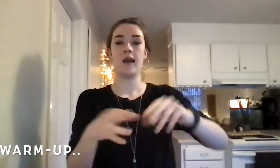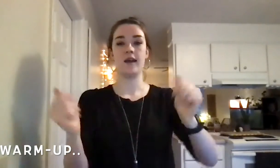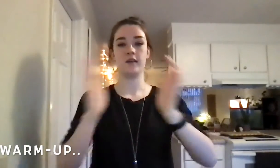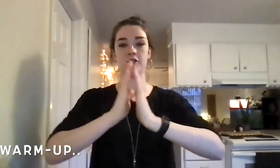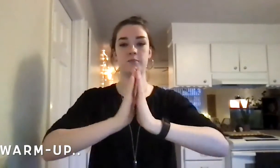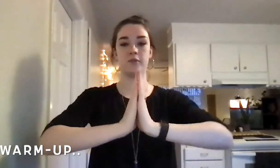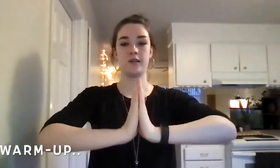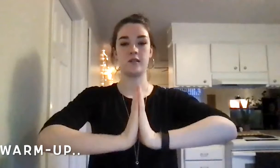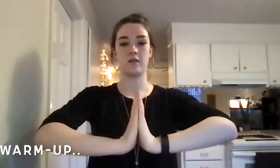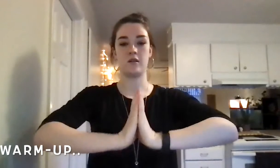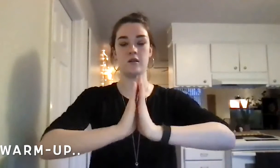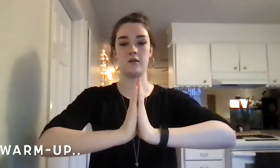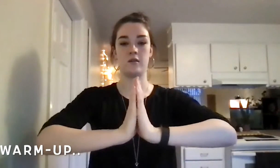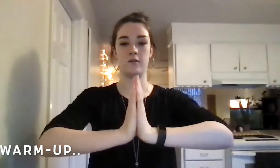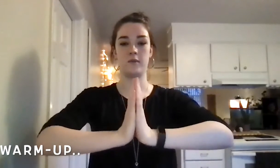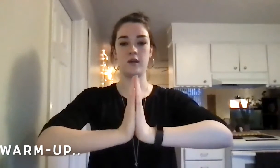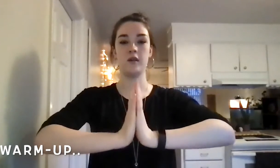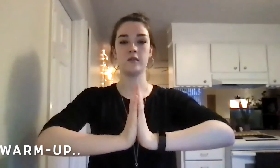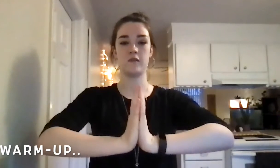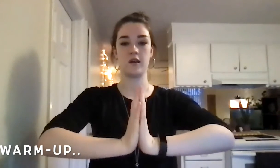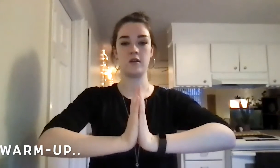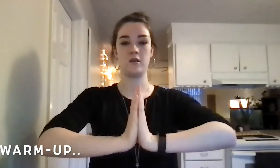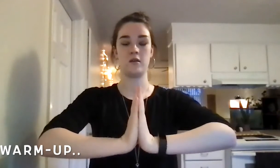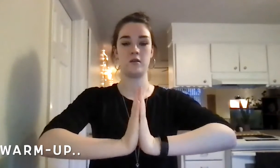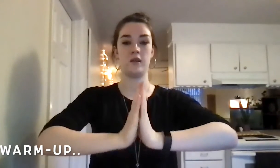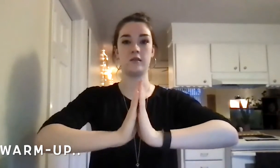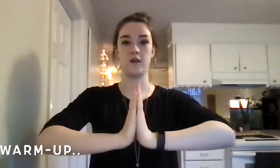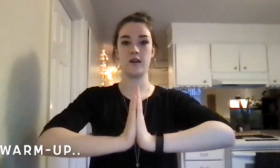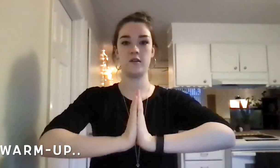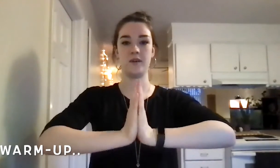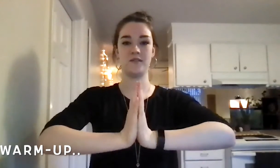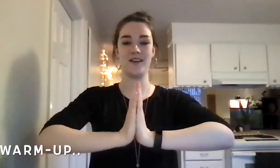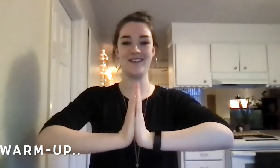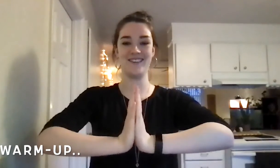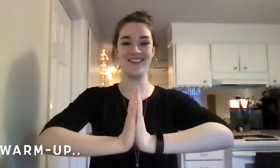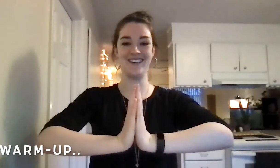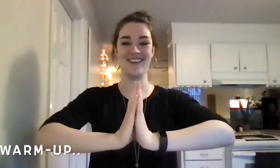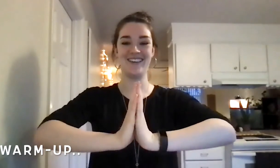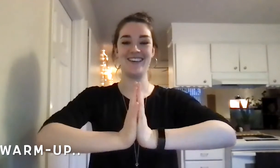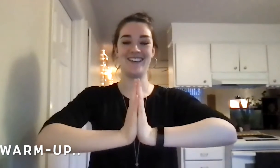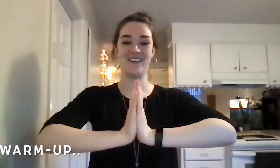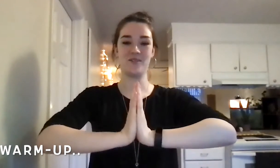And let's just press our heels of our hand, base of our hand into one